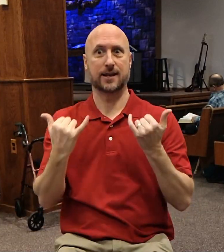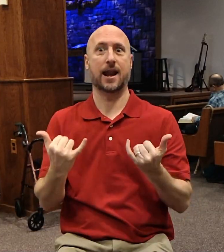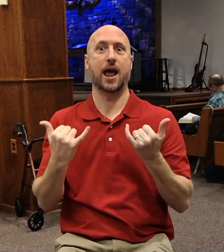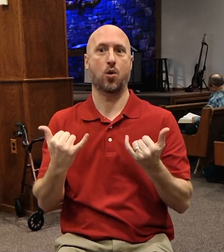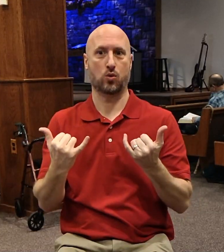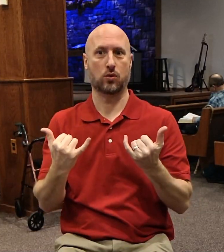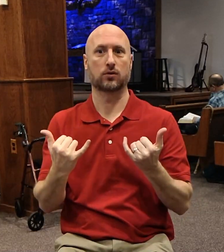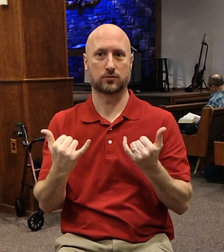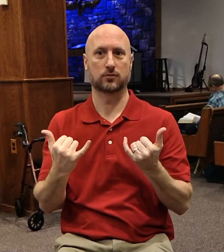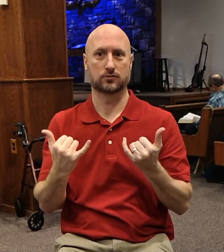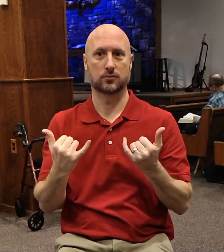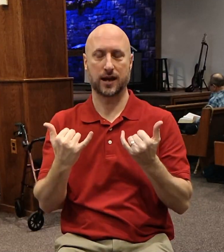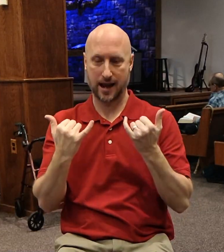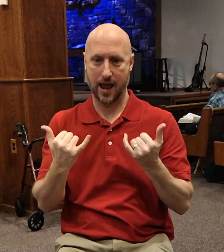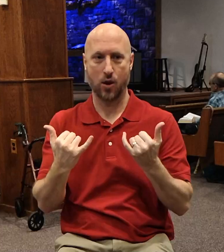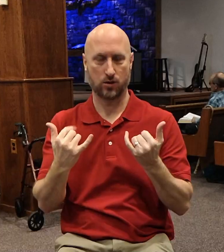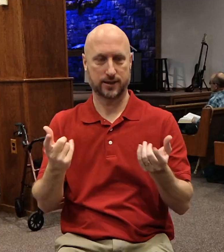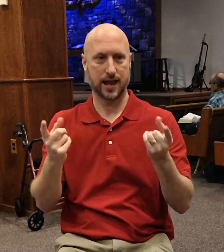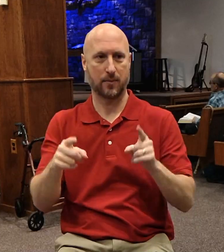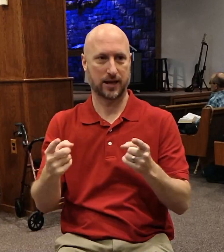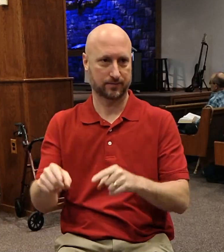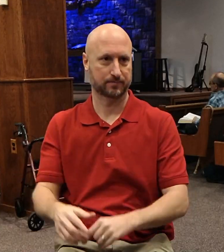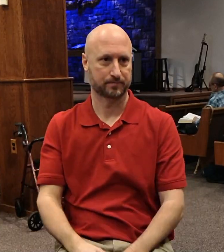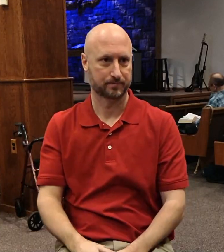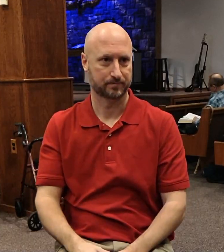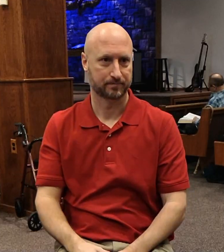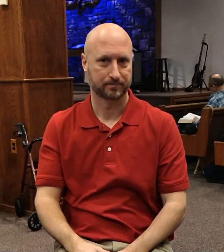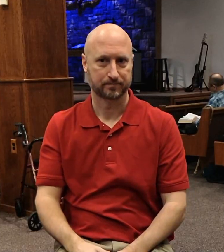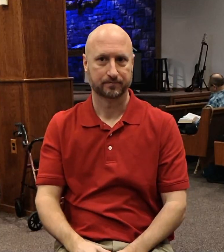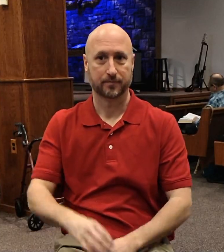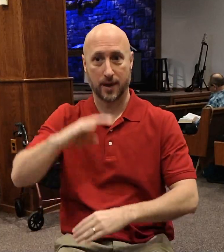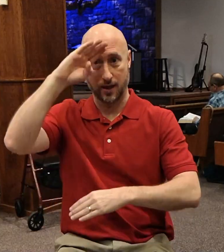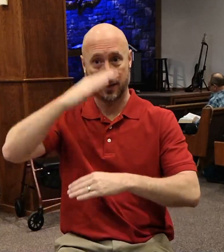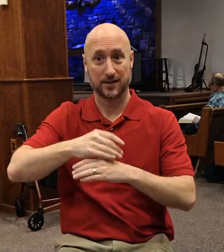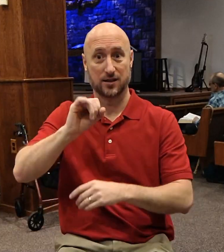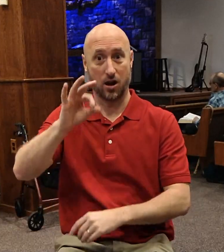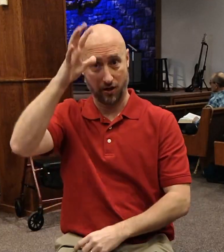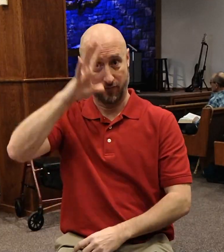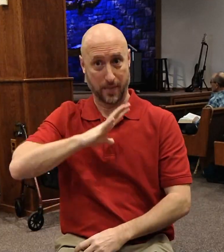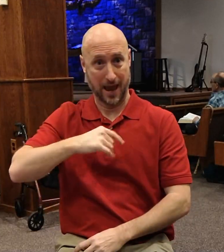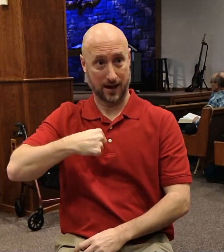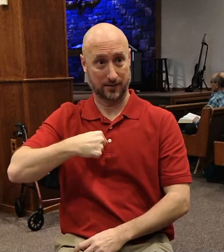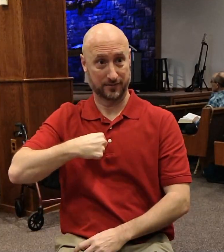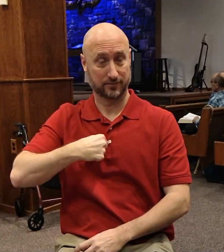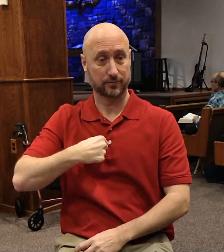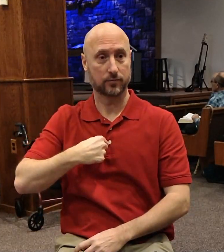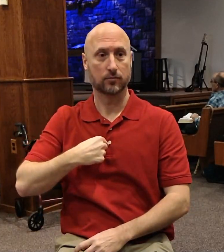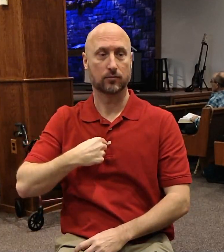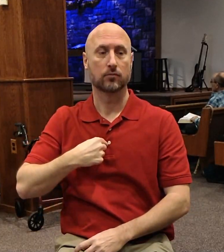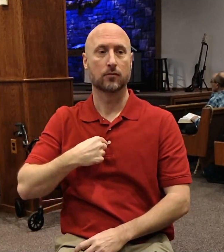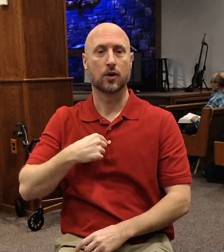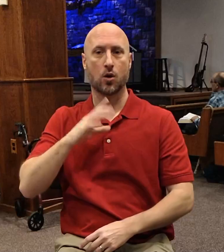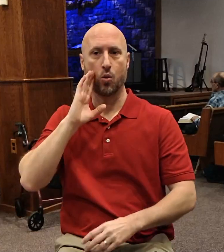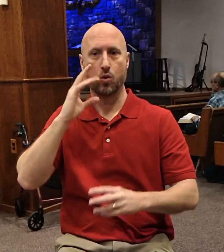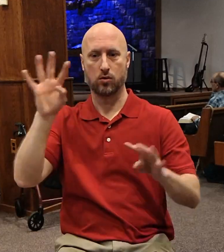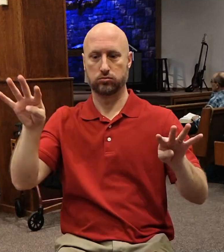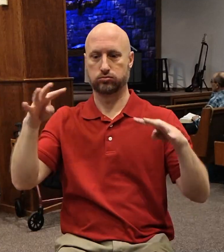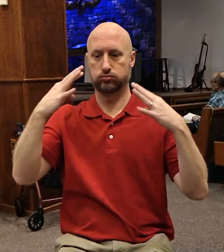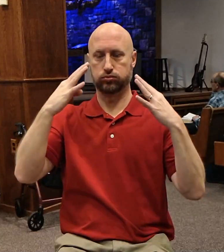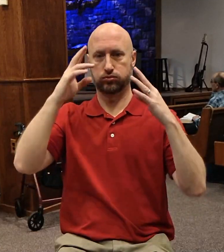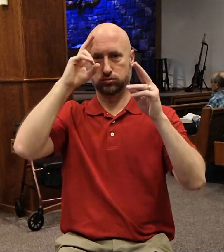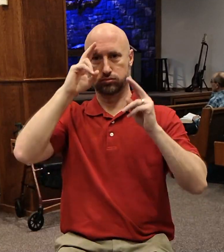It's happened. Son of Man glorified. Father glorified in him, in union with him.